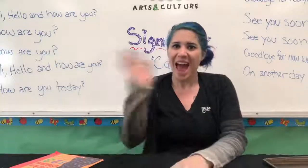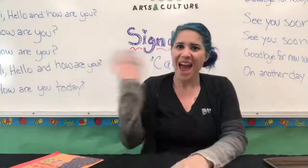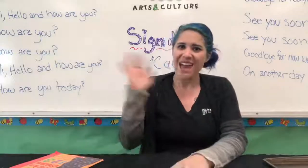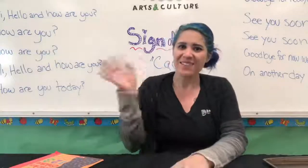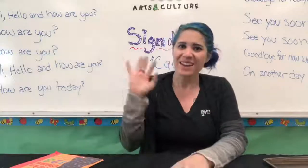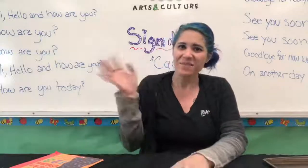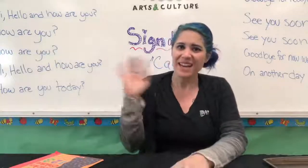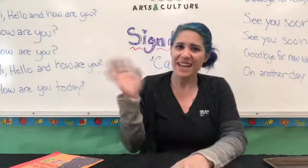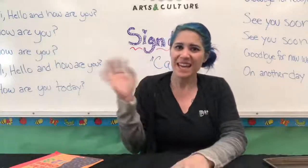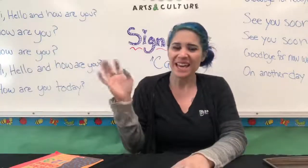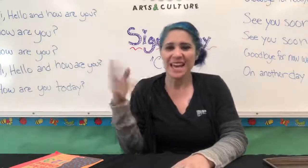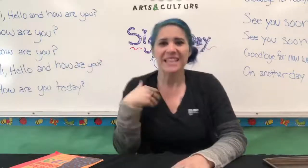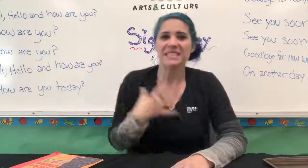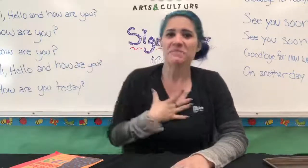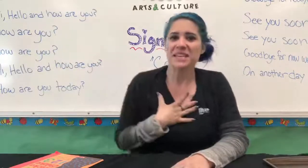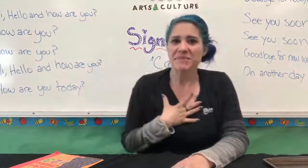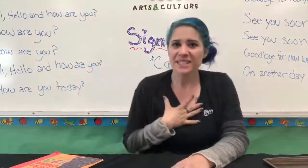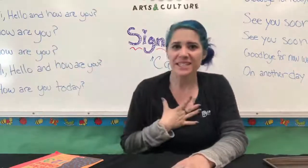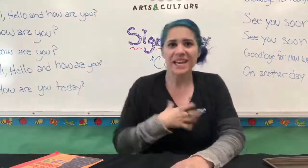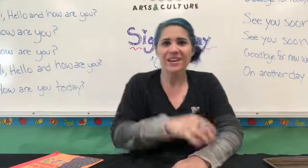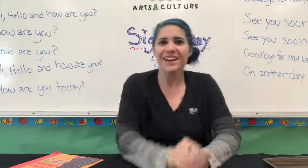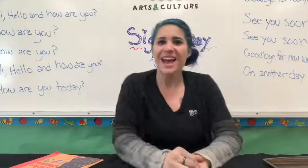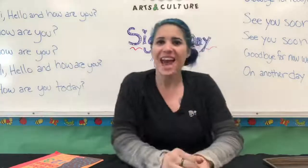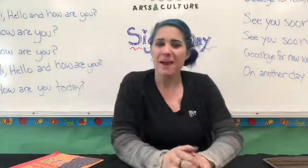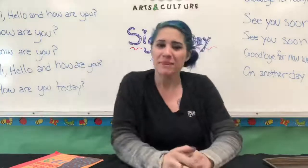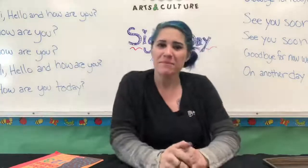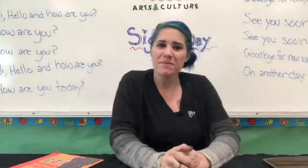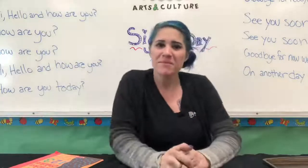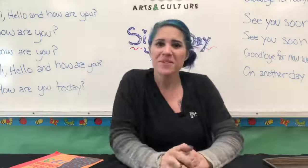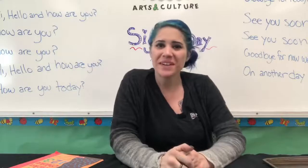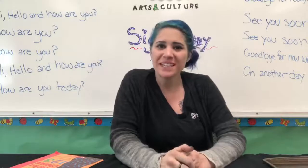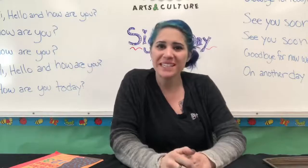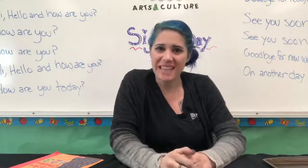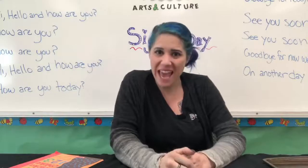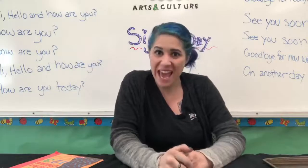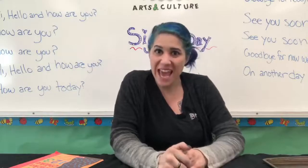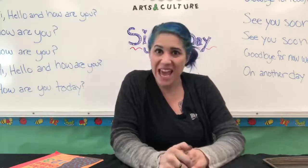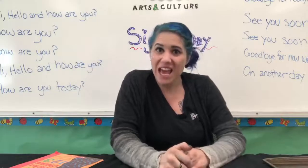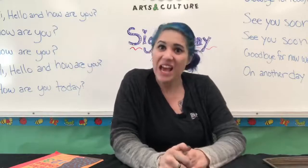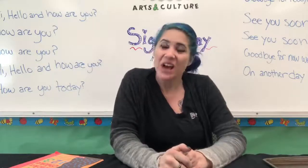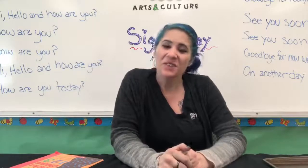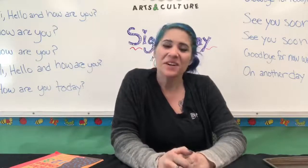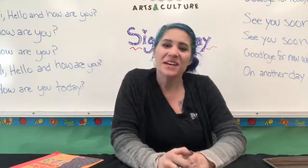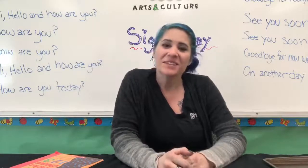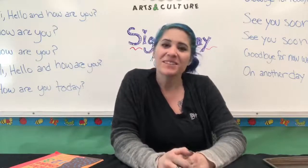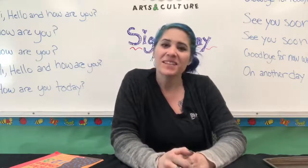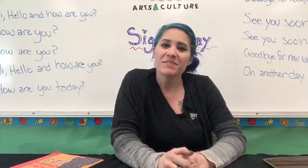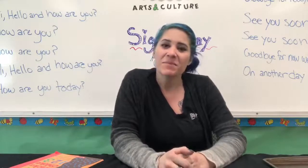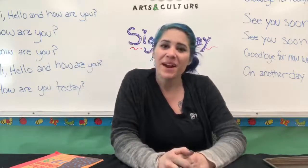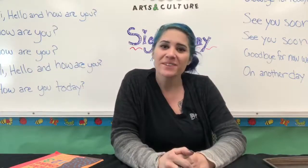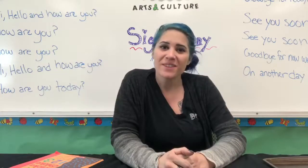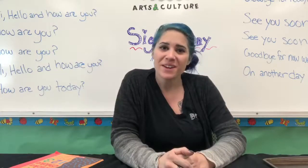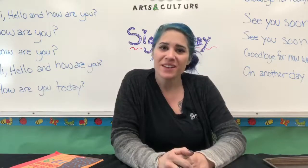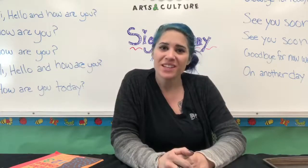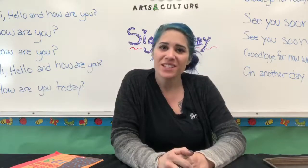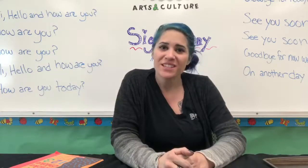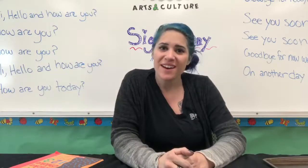Hi everybody, it's me, Miss Sarah. Happy Memorial Day, and welcome to Denver Parks and Recreation's